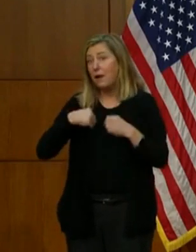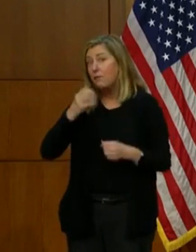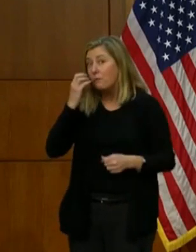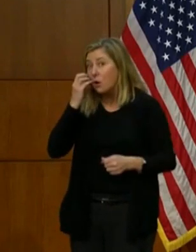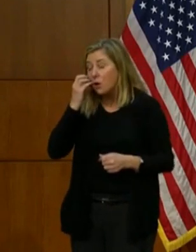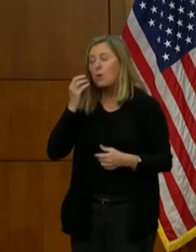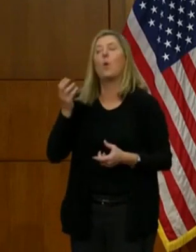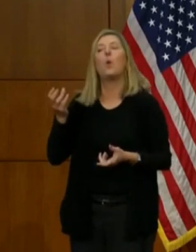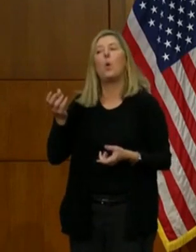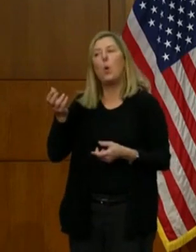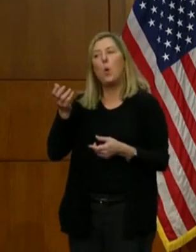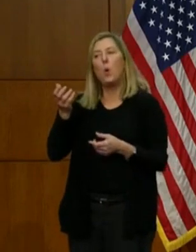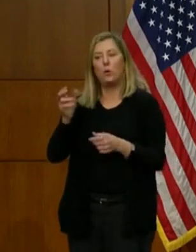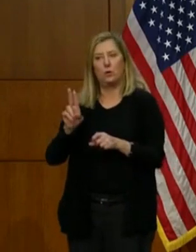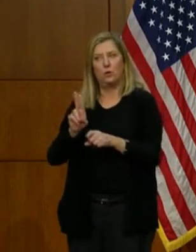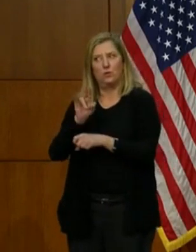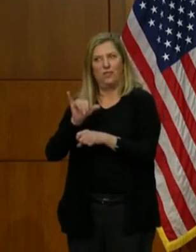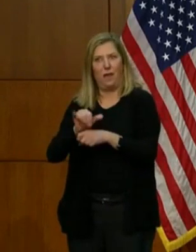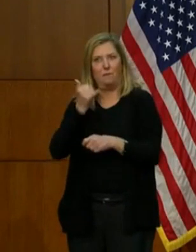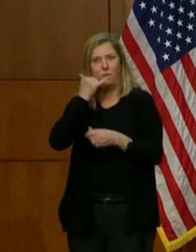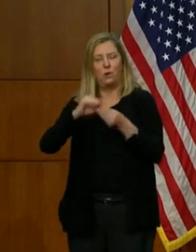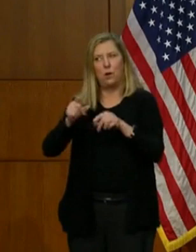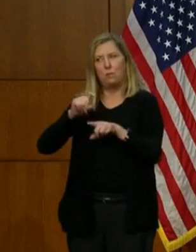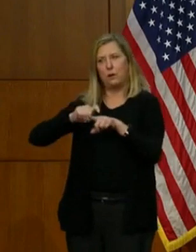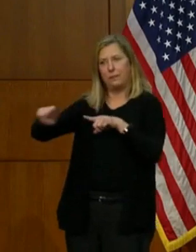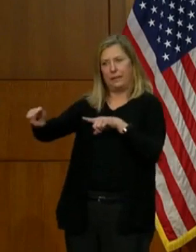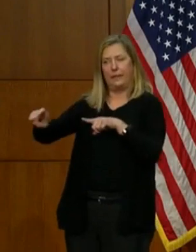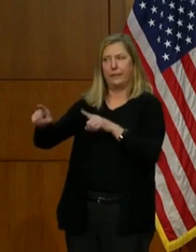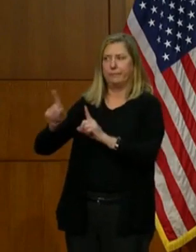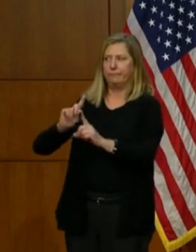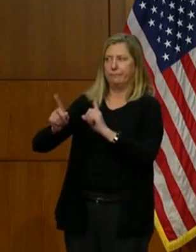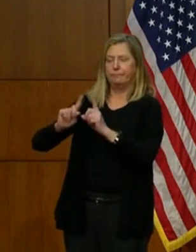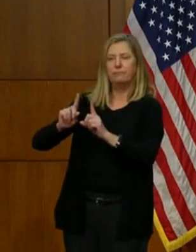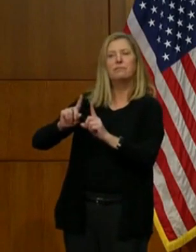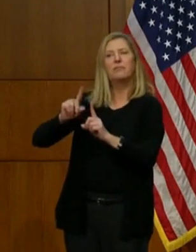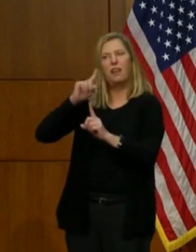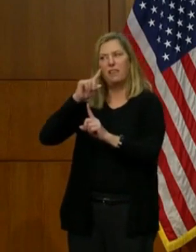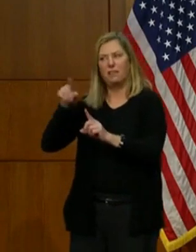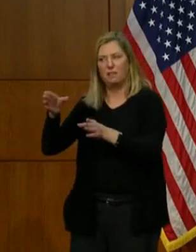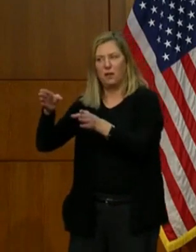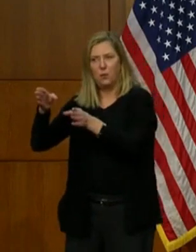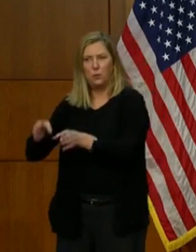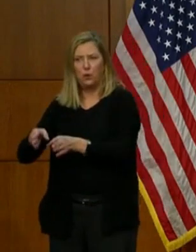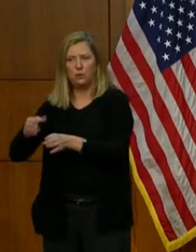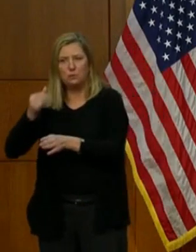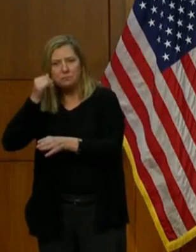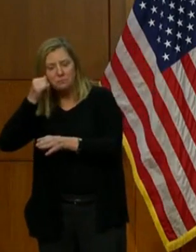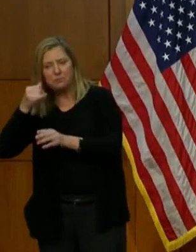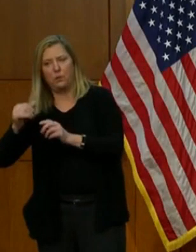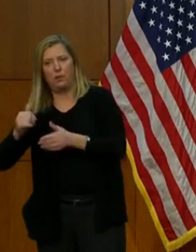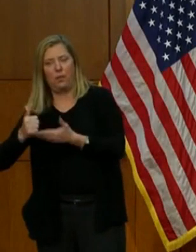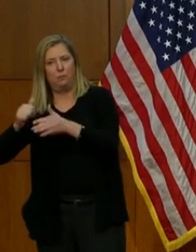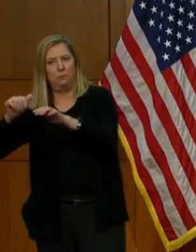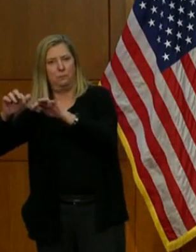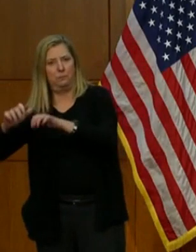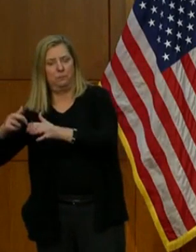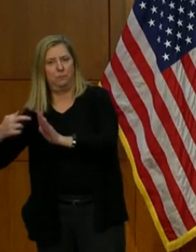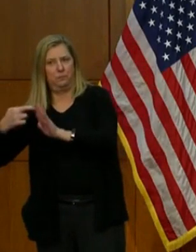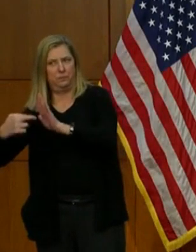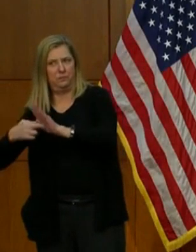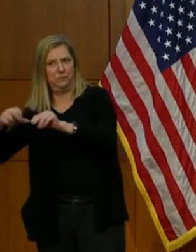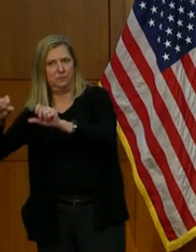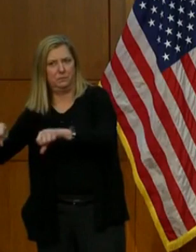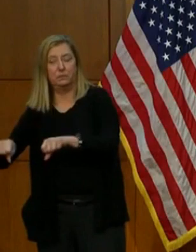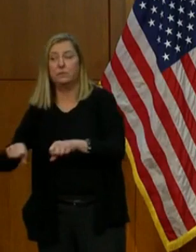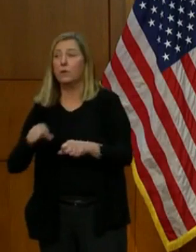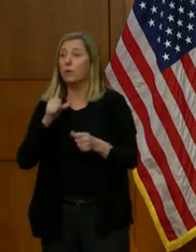to please give them that information and have them call, and I think someone can be on the receiving end of that and help them. But